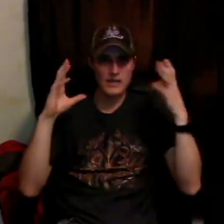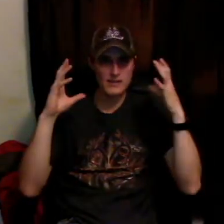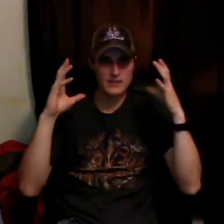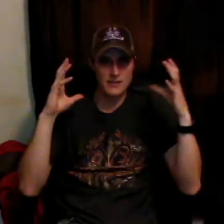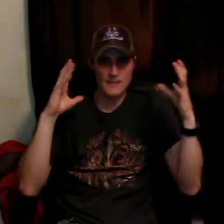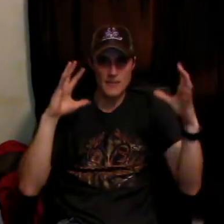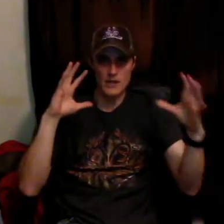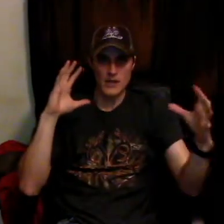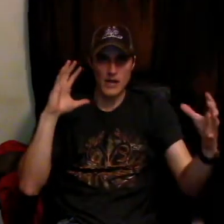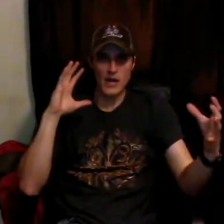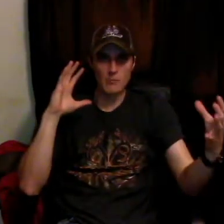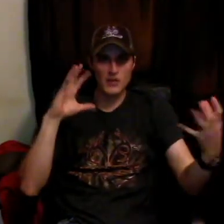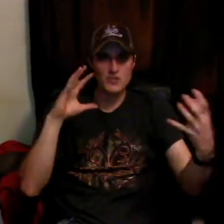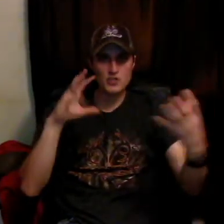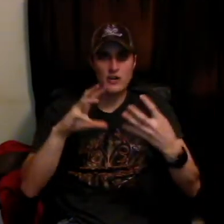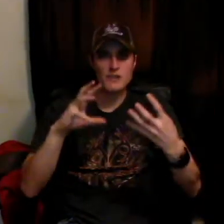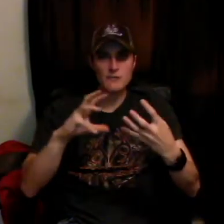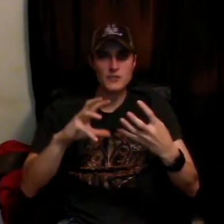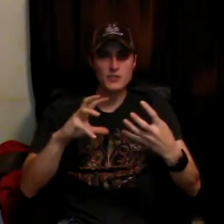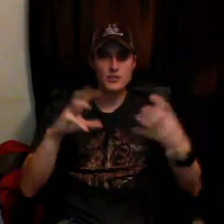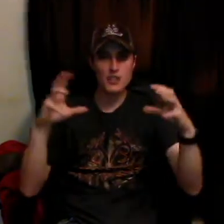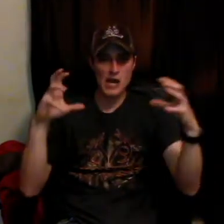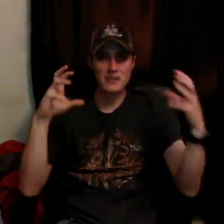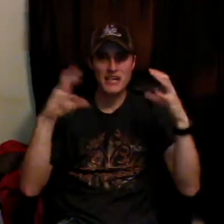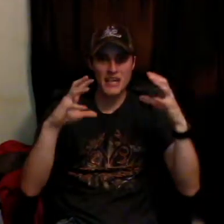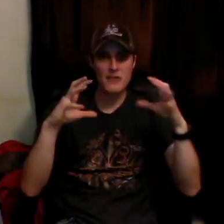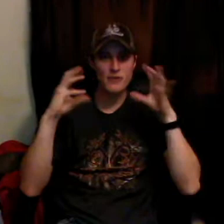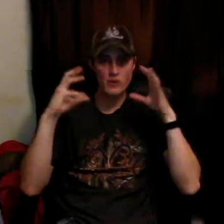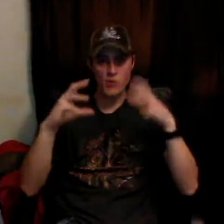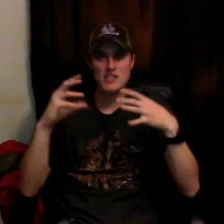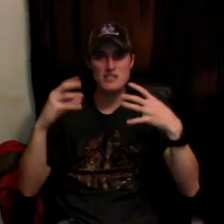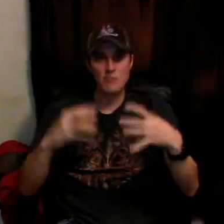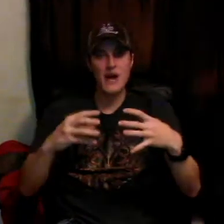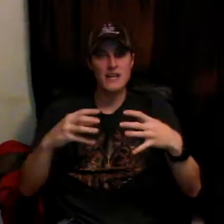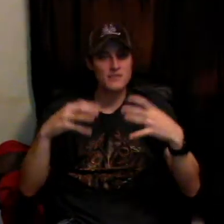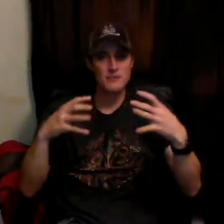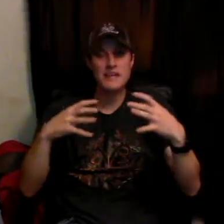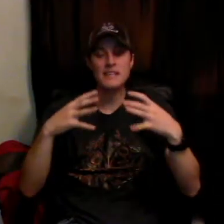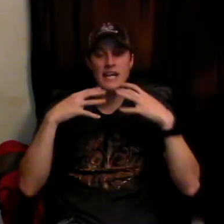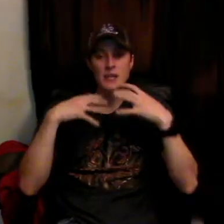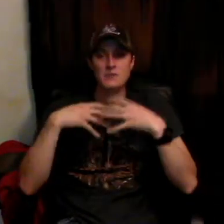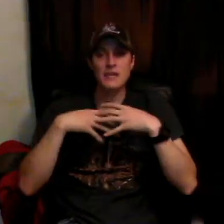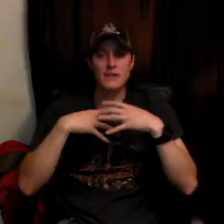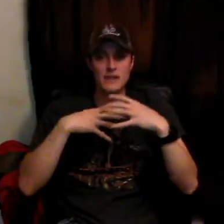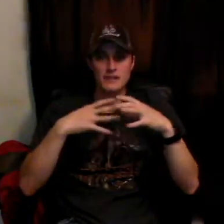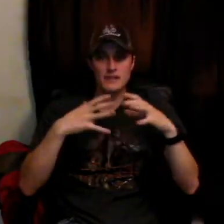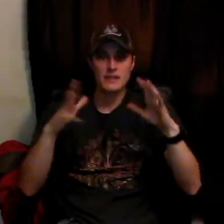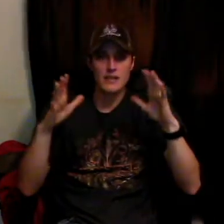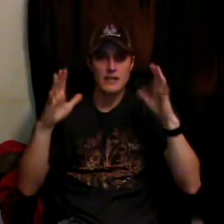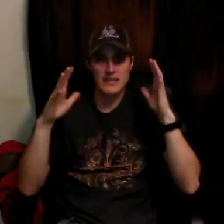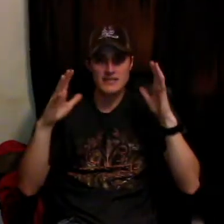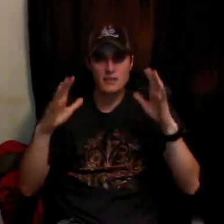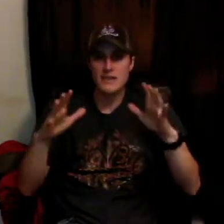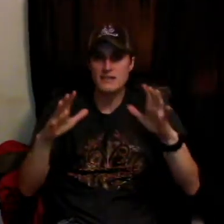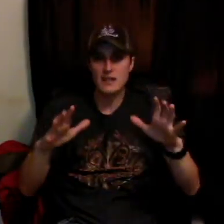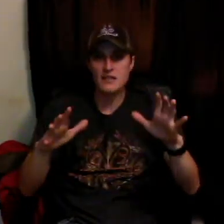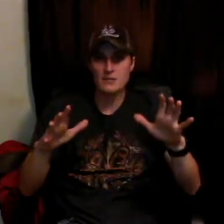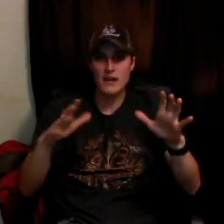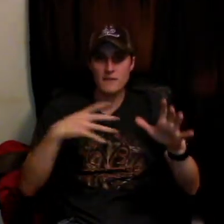is a bunch of terrain features coming together into one spot. To me, that helps me at that. That's the best hunting spot for